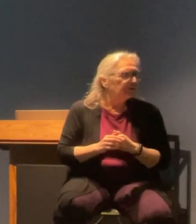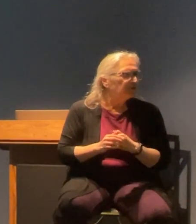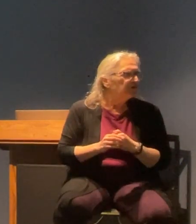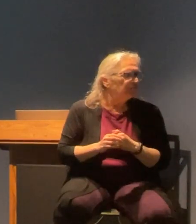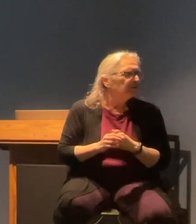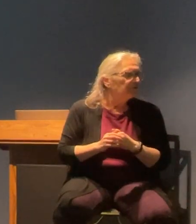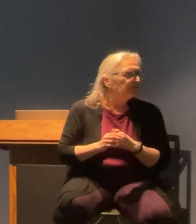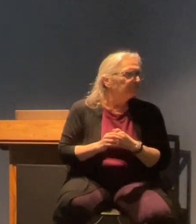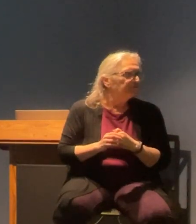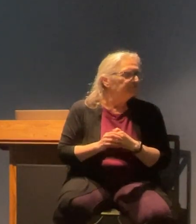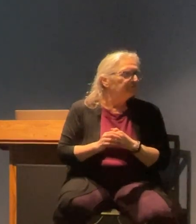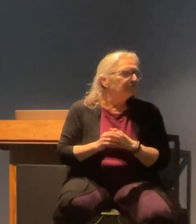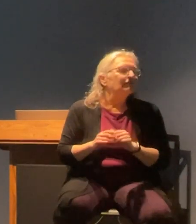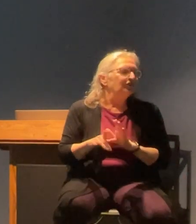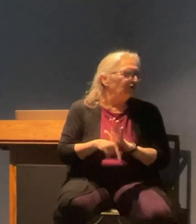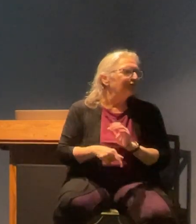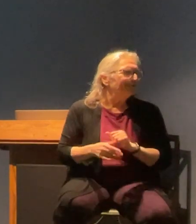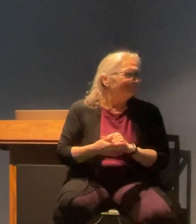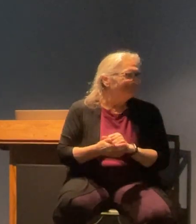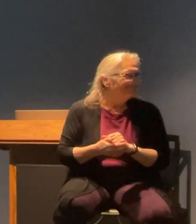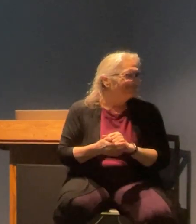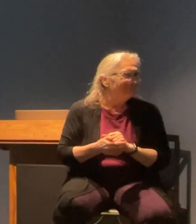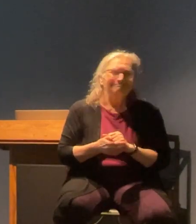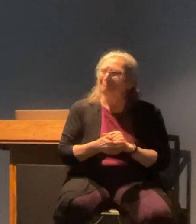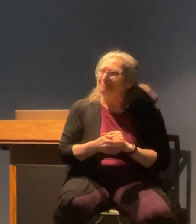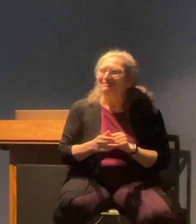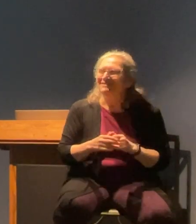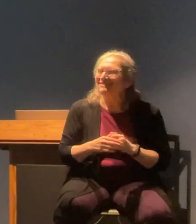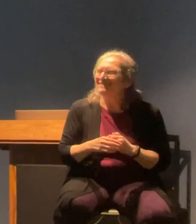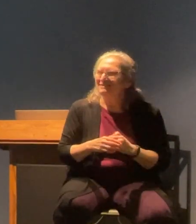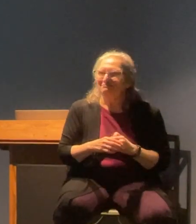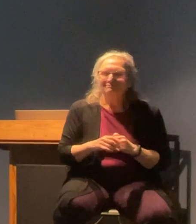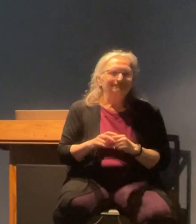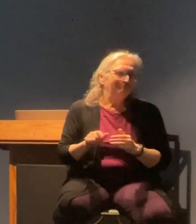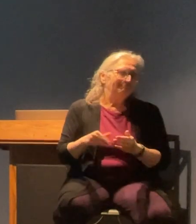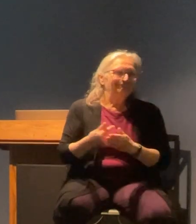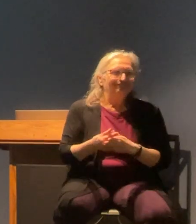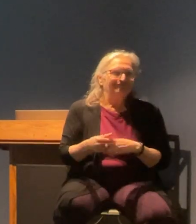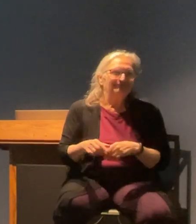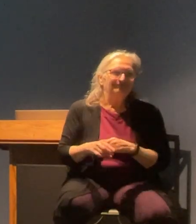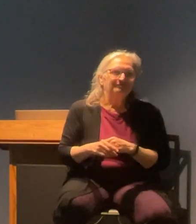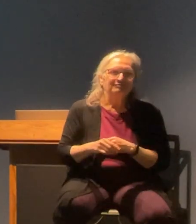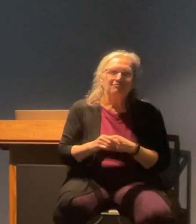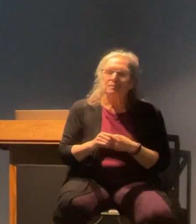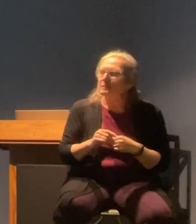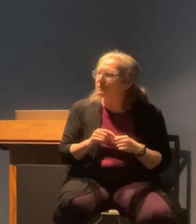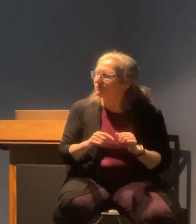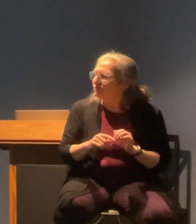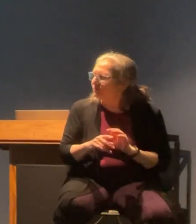Taking an important tech break here. We want to make sure we hear this experience, right? Absolutely.